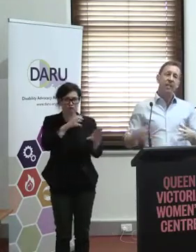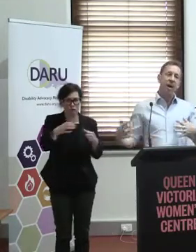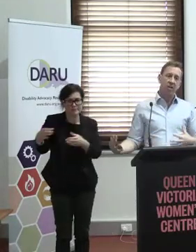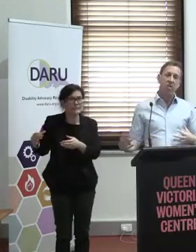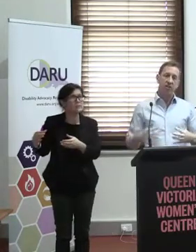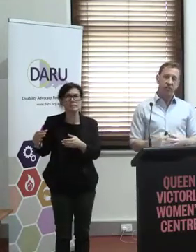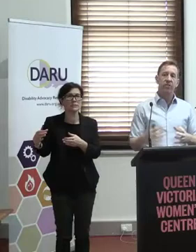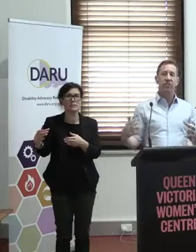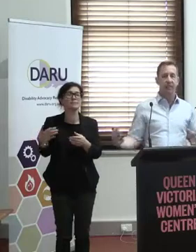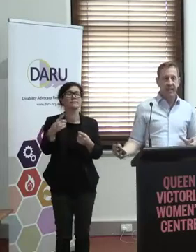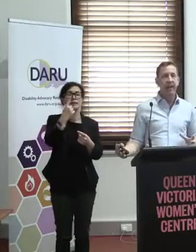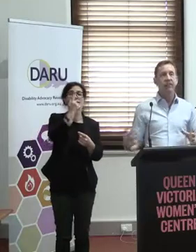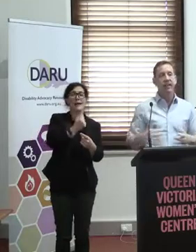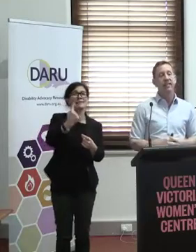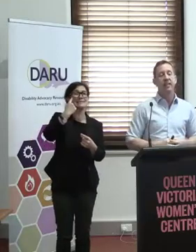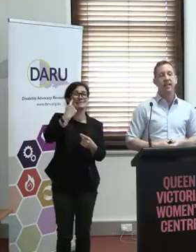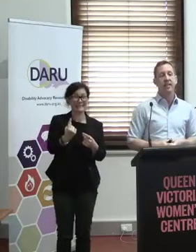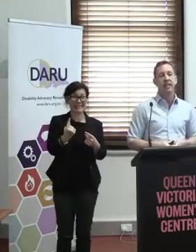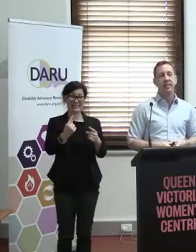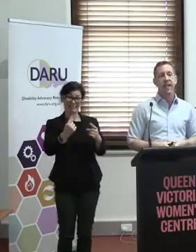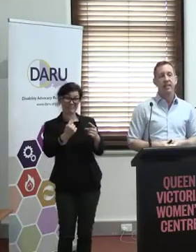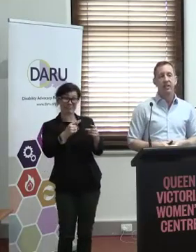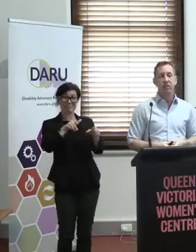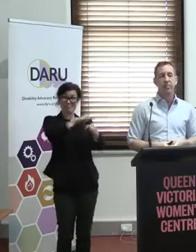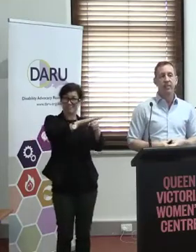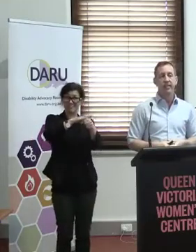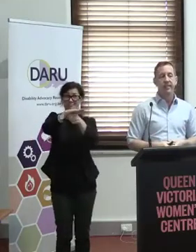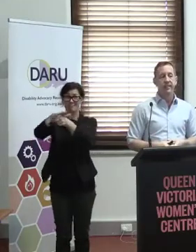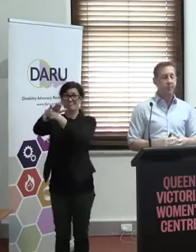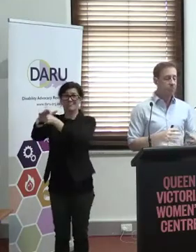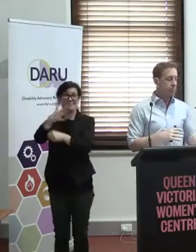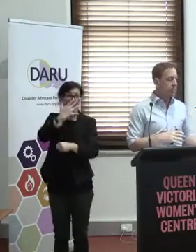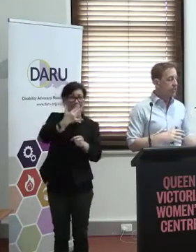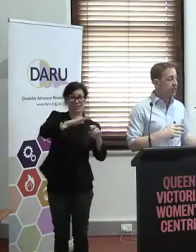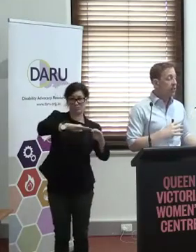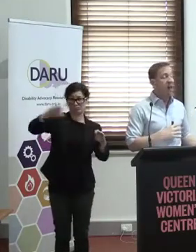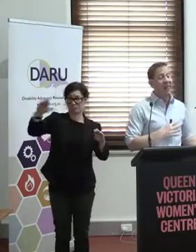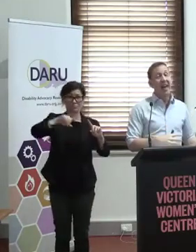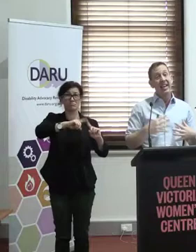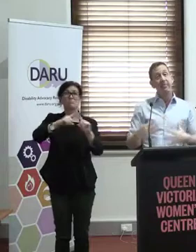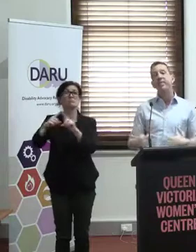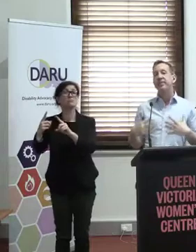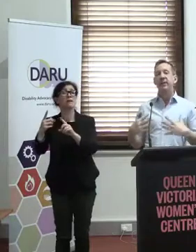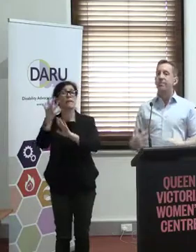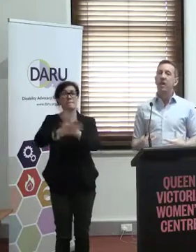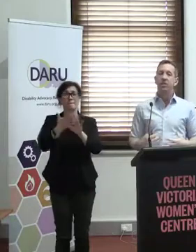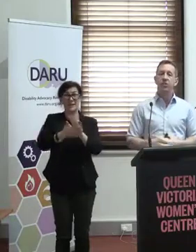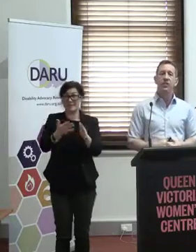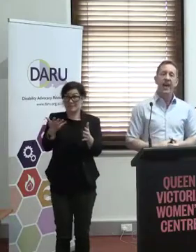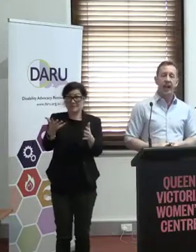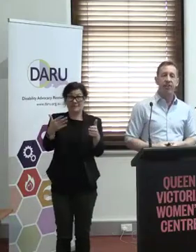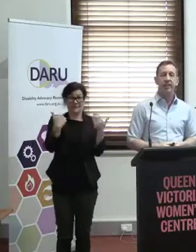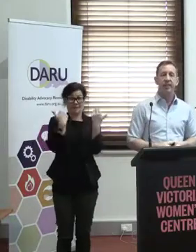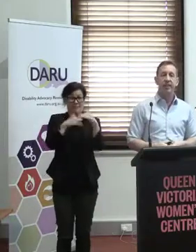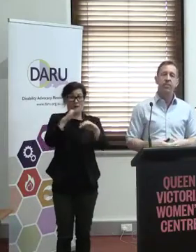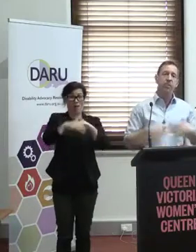And we see that across categories in the data collection process. So that limits very much